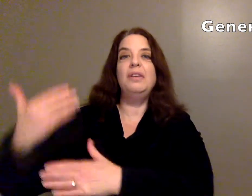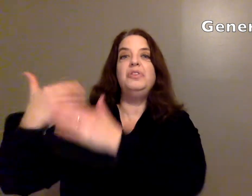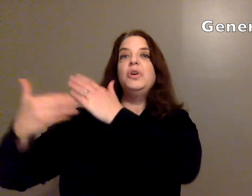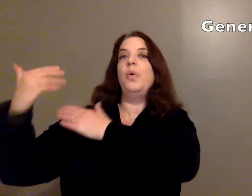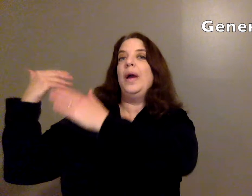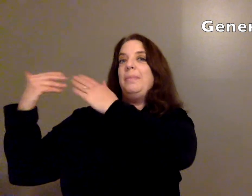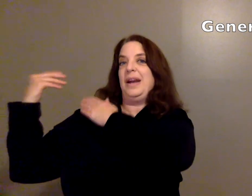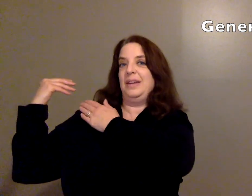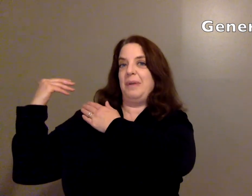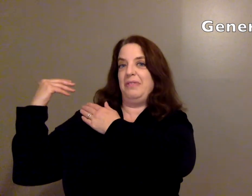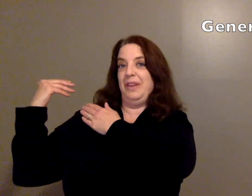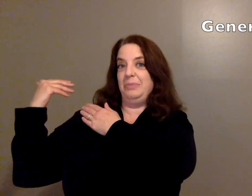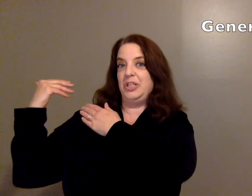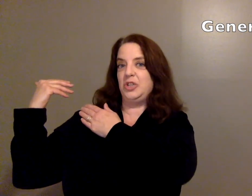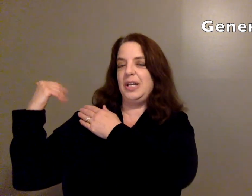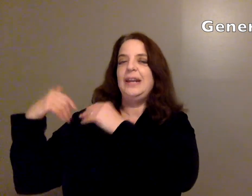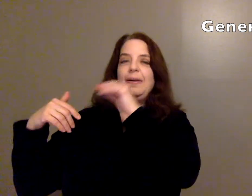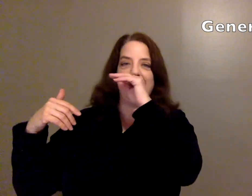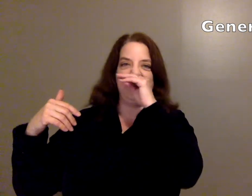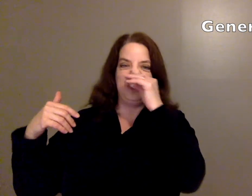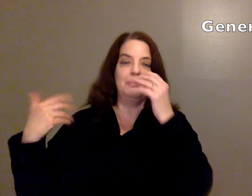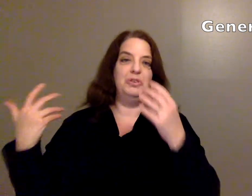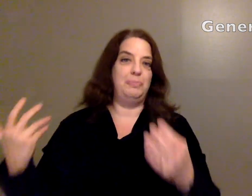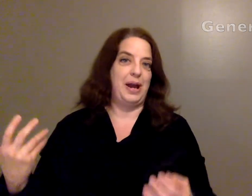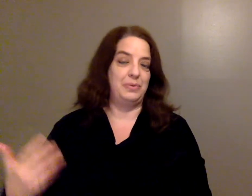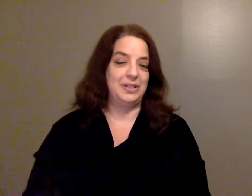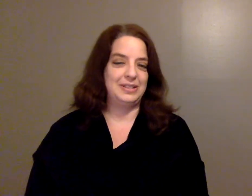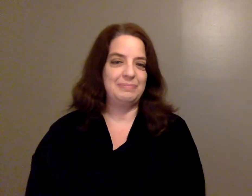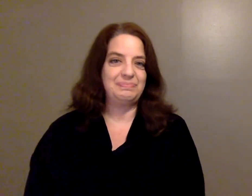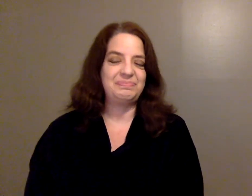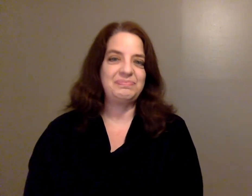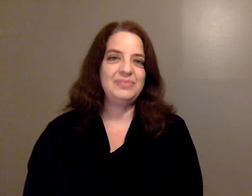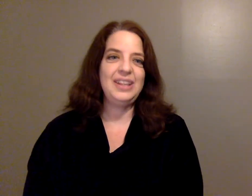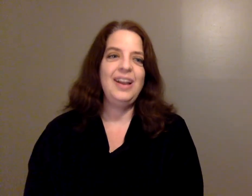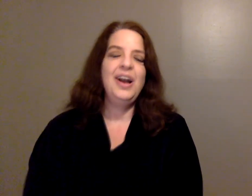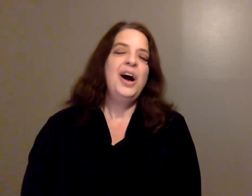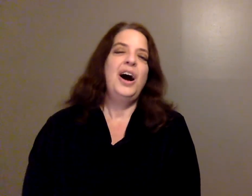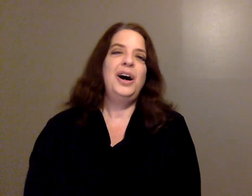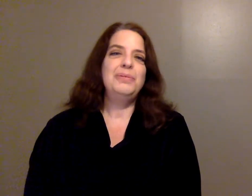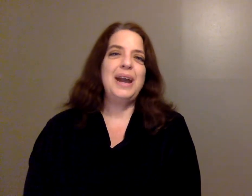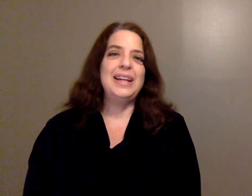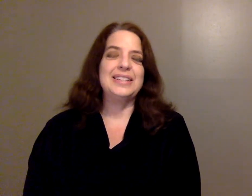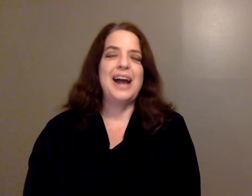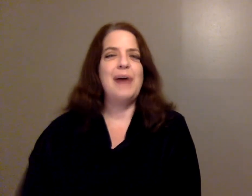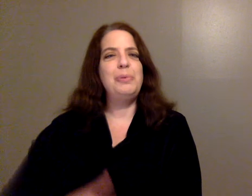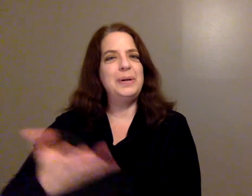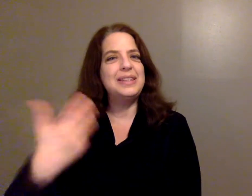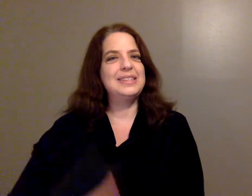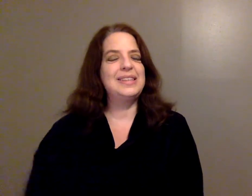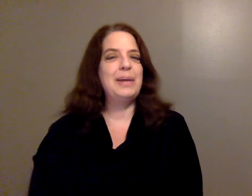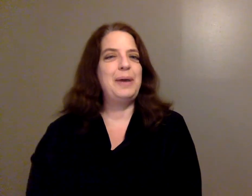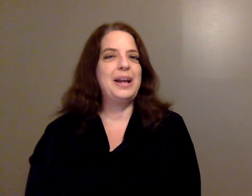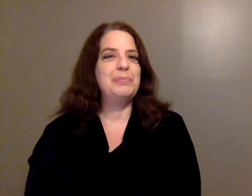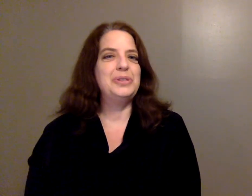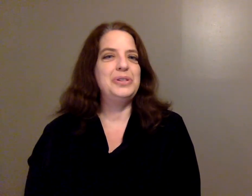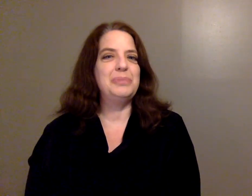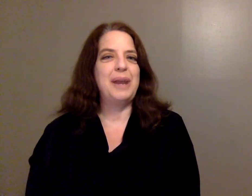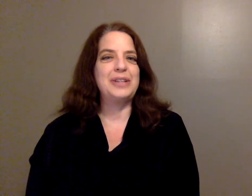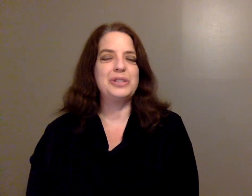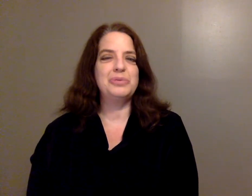you go way back in my family tree, then it should move backwards. All right, I will put this slide back up so you can practice through them